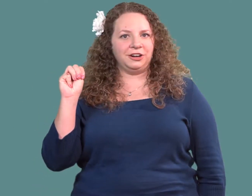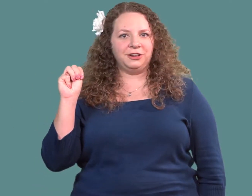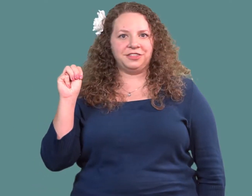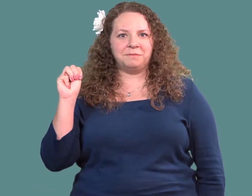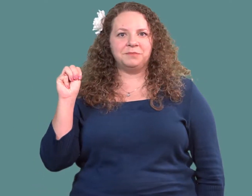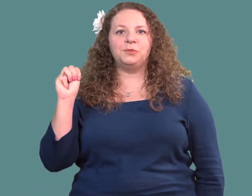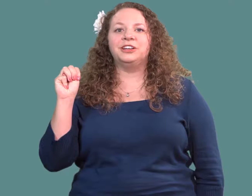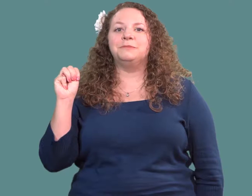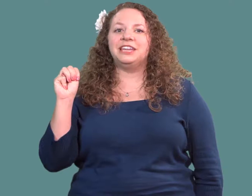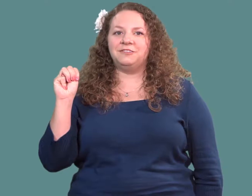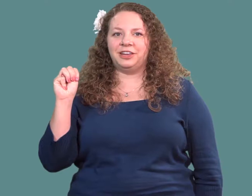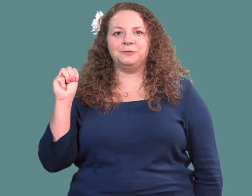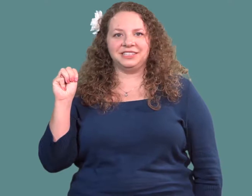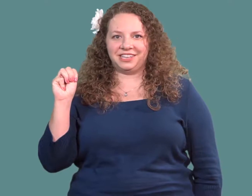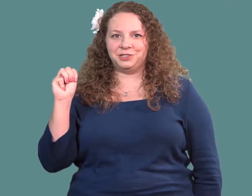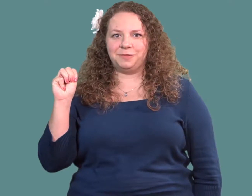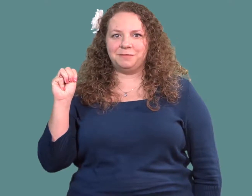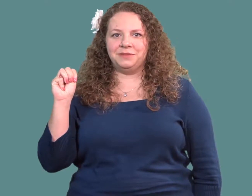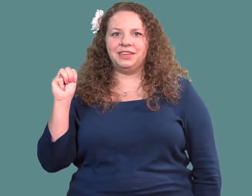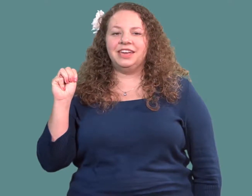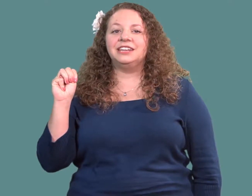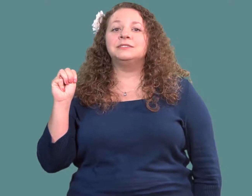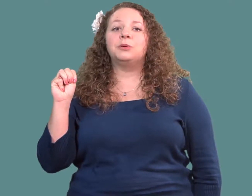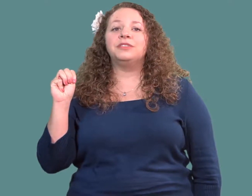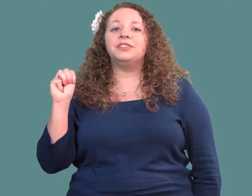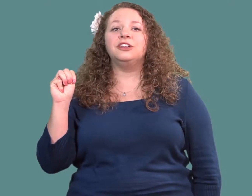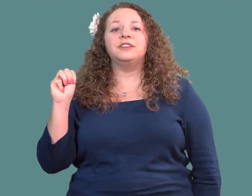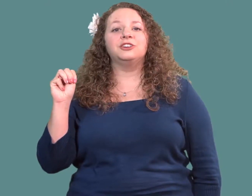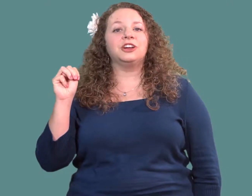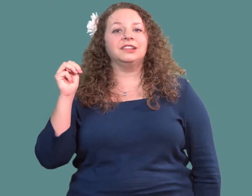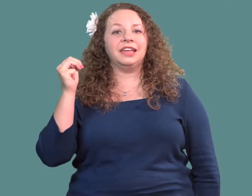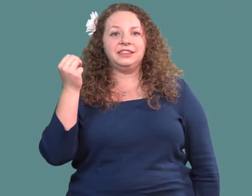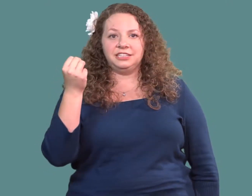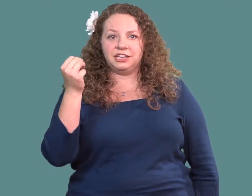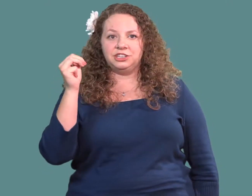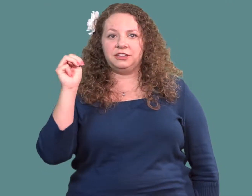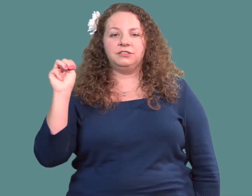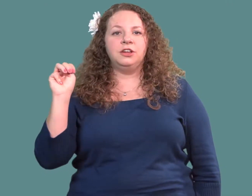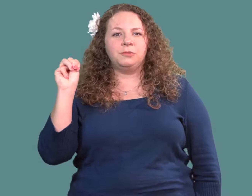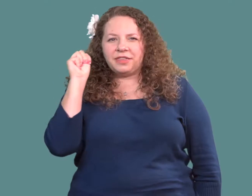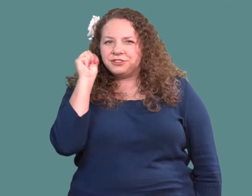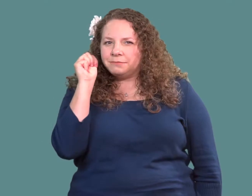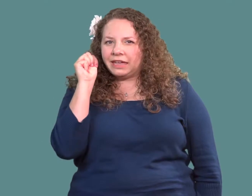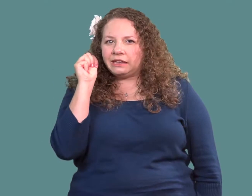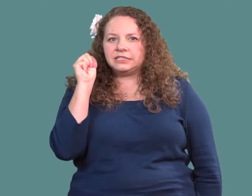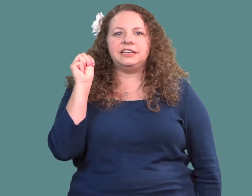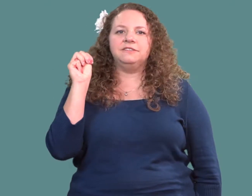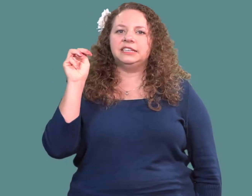your thumb, while your pinky finger rests against your palm. It is important that your fingers are lightly touching rather than making a tight